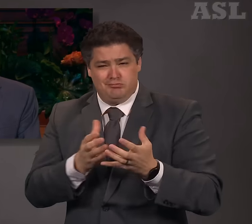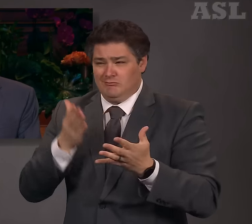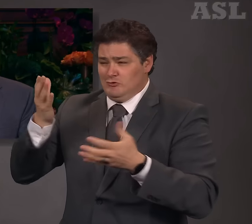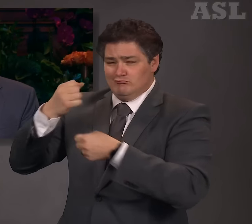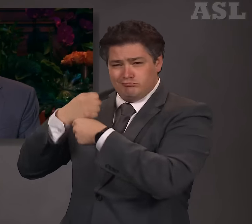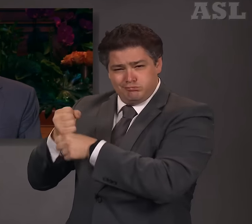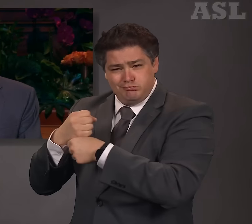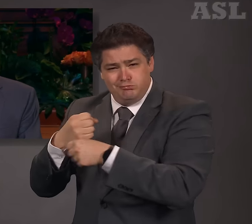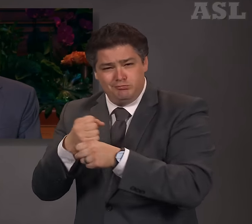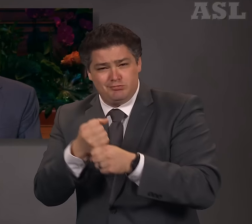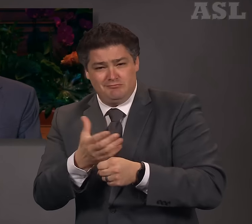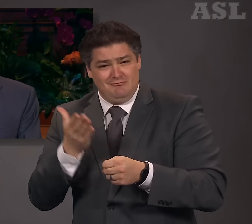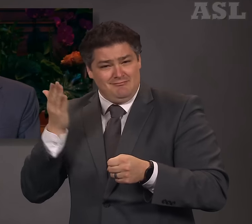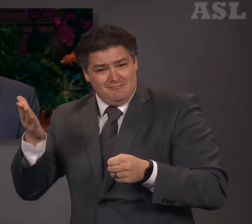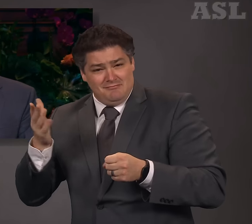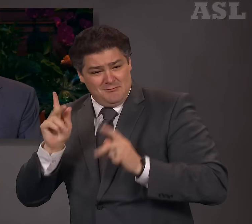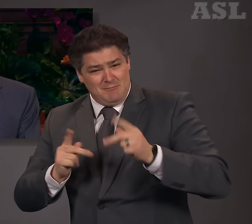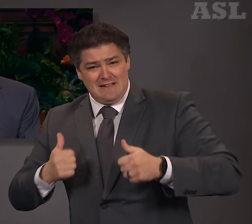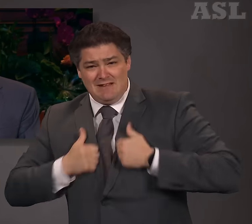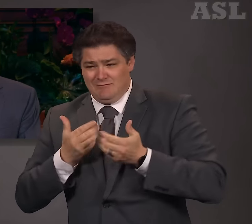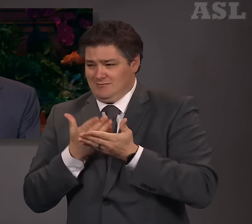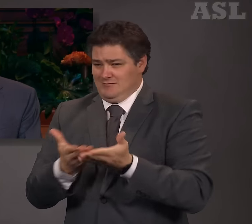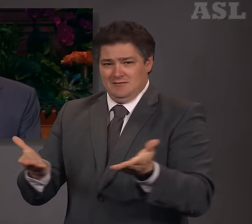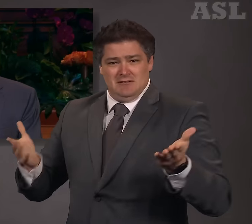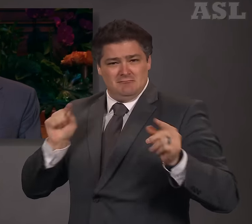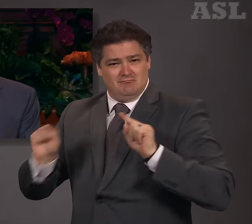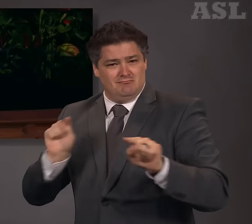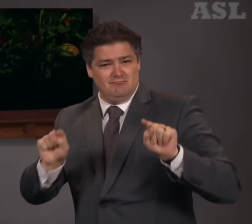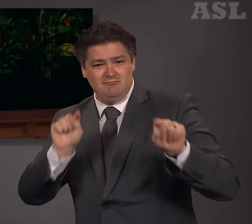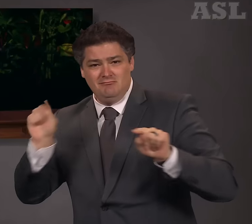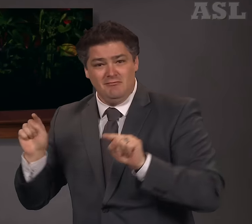the inhabitants thereof are begotten sons and daughters unto God.